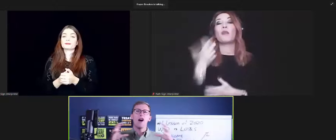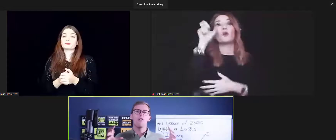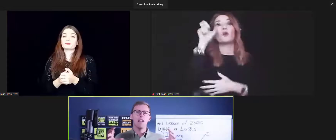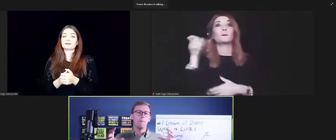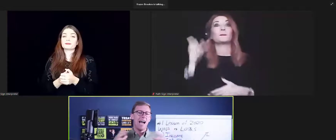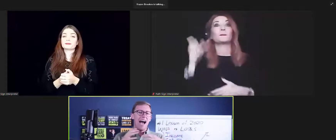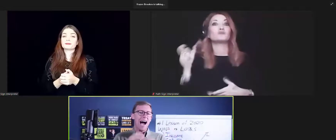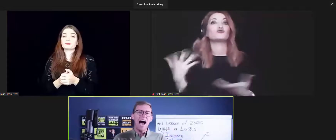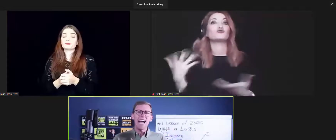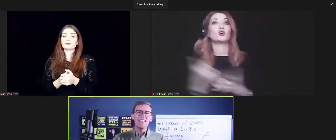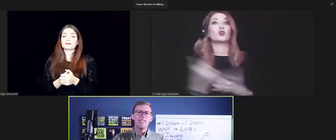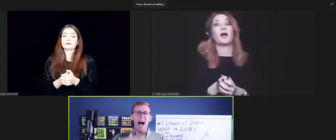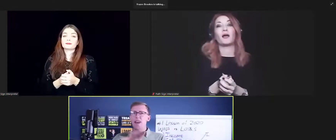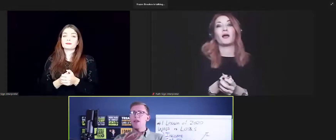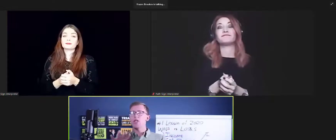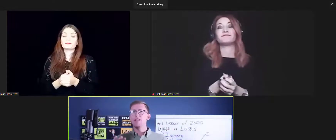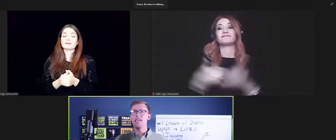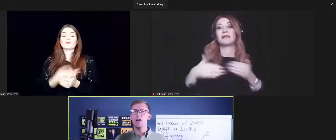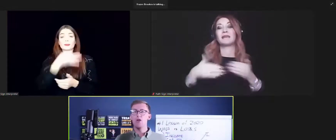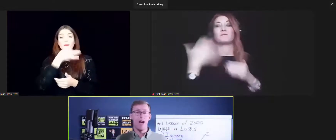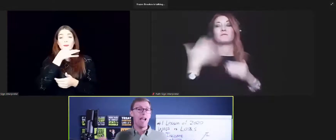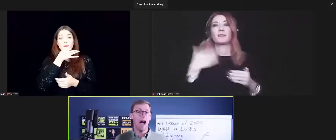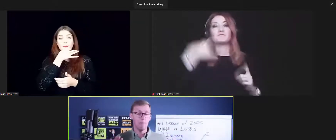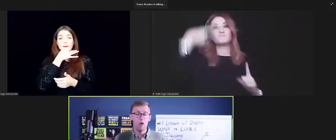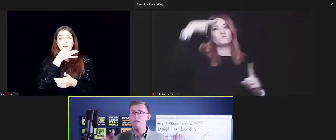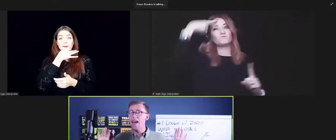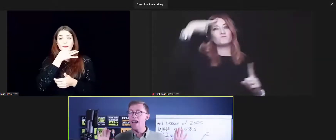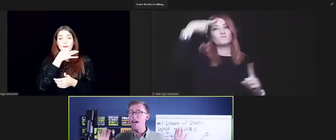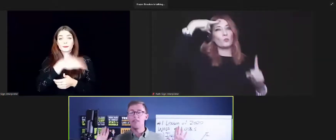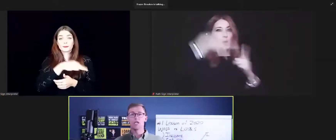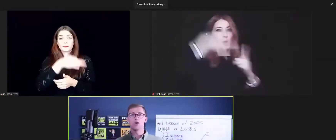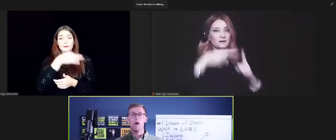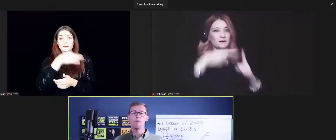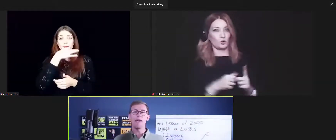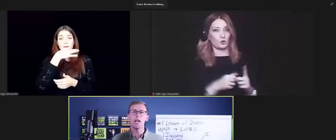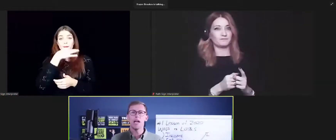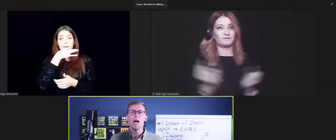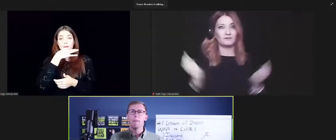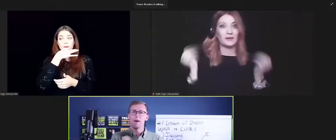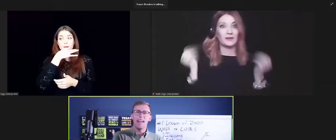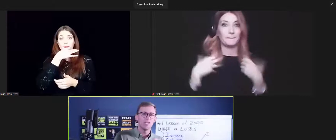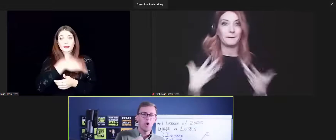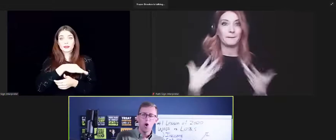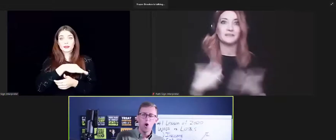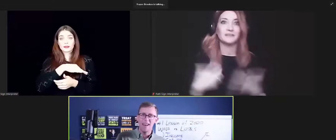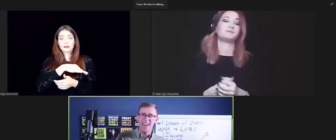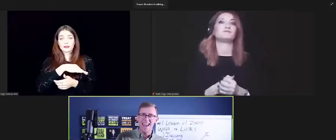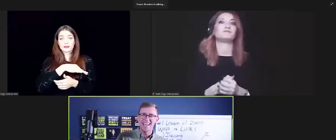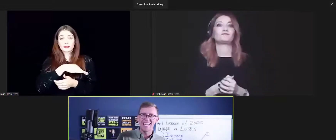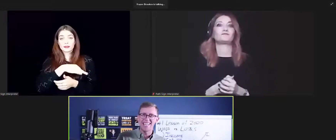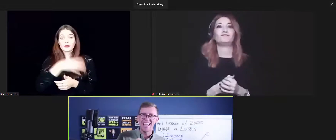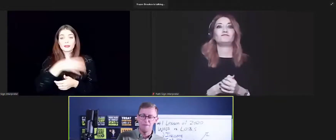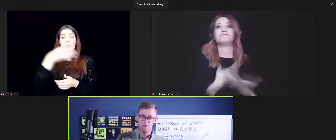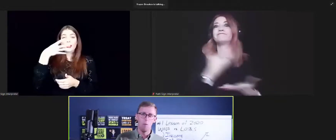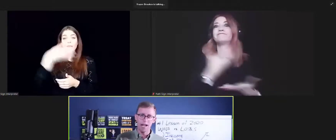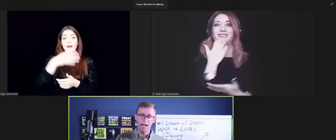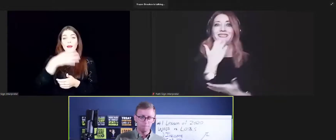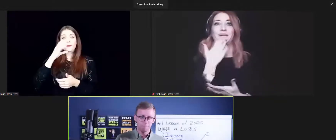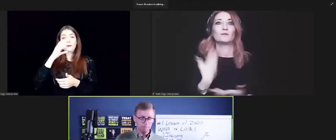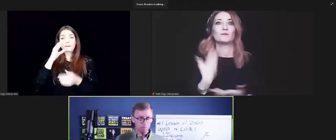acronym. I don't necessarily teach that. I approve of it. I think it's amazing, but I like to talk about it in a different